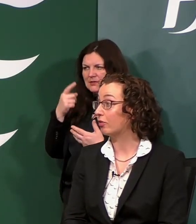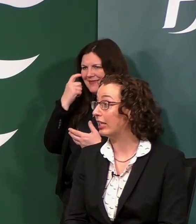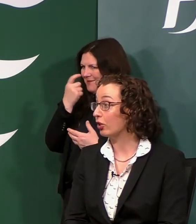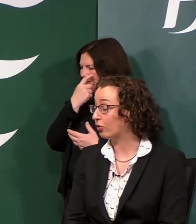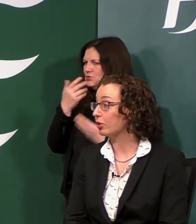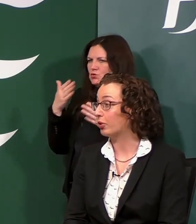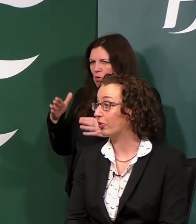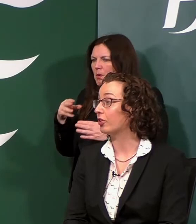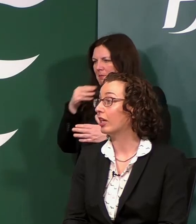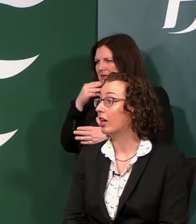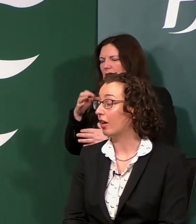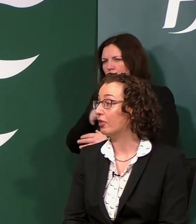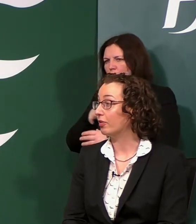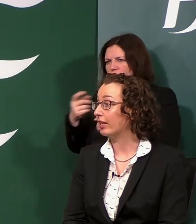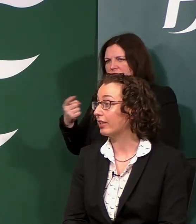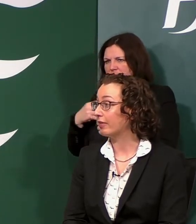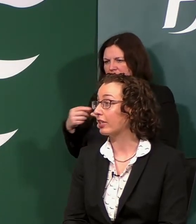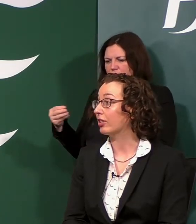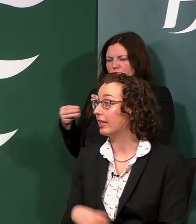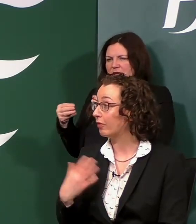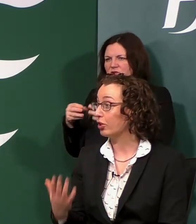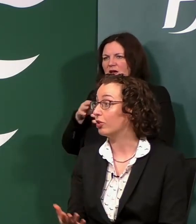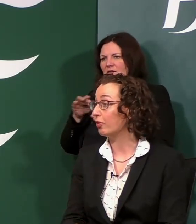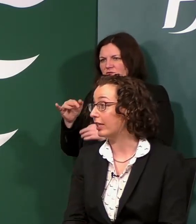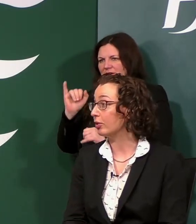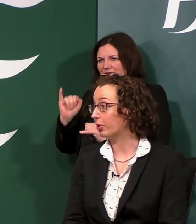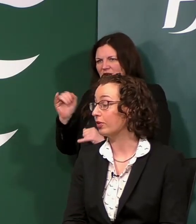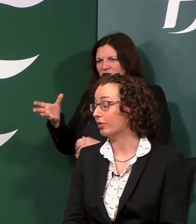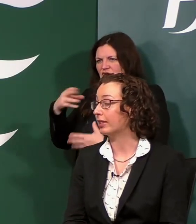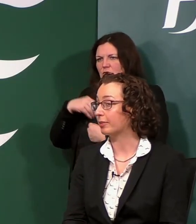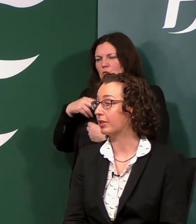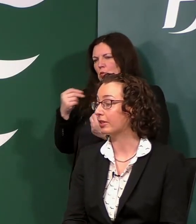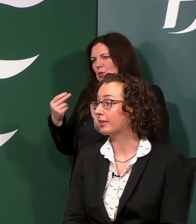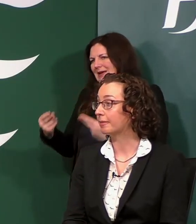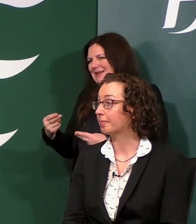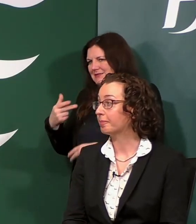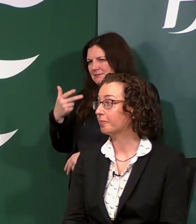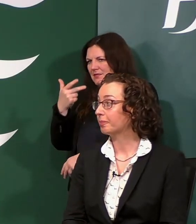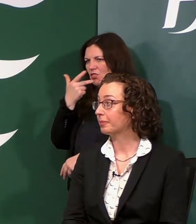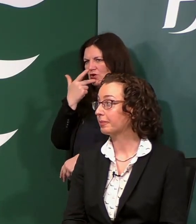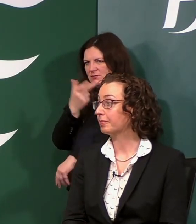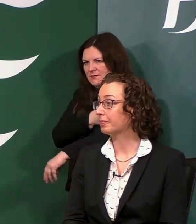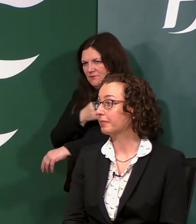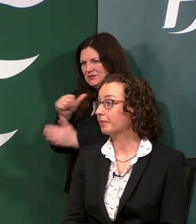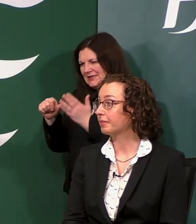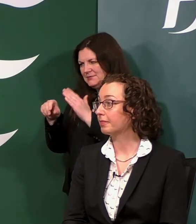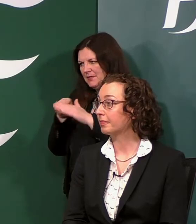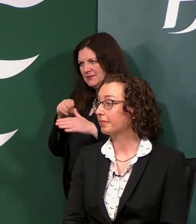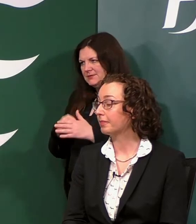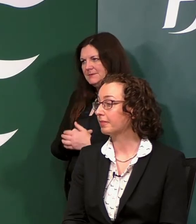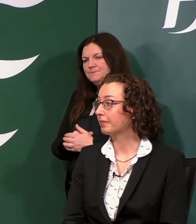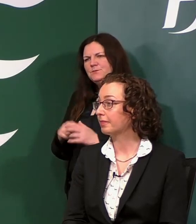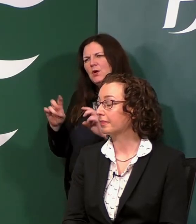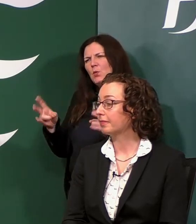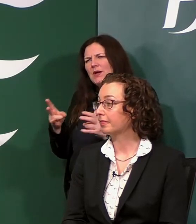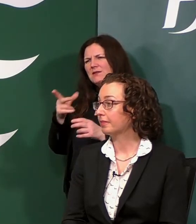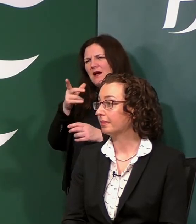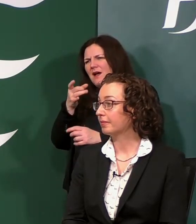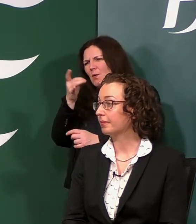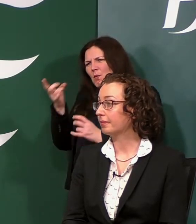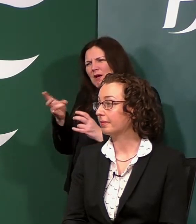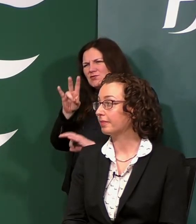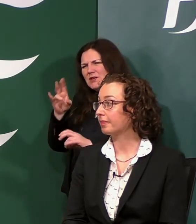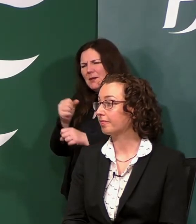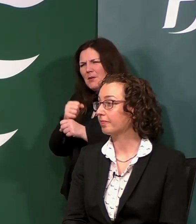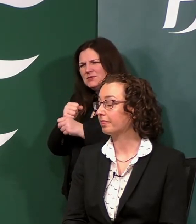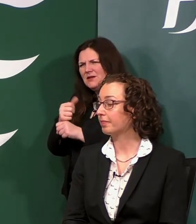actually make a really good response after you've had an infection, and therefore you don't need your booster for 6 months. Just on terms of boosters, obviously the